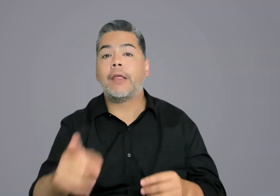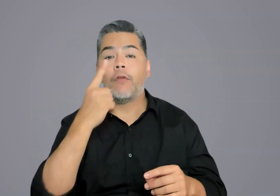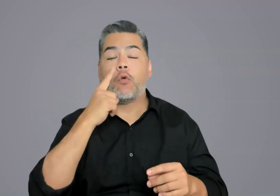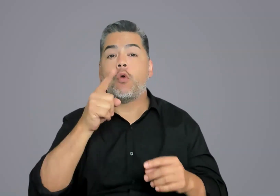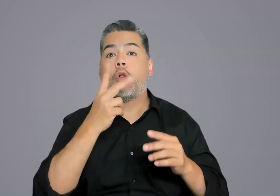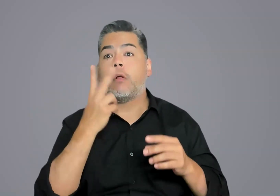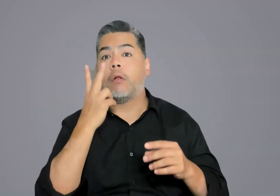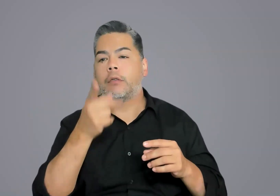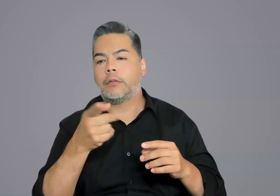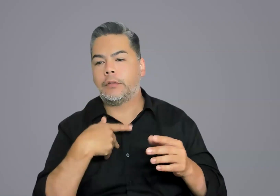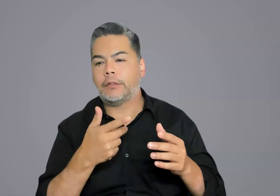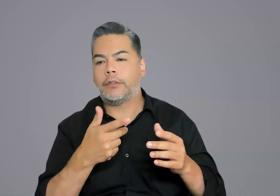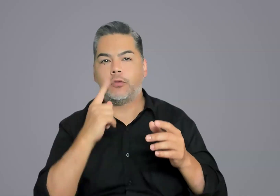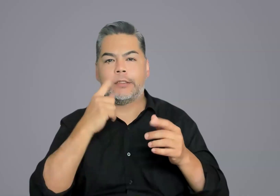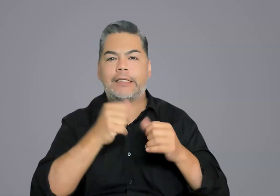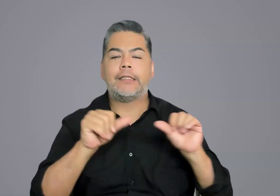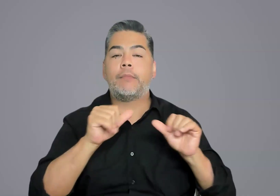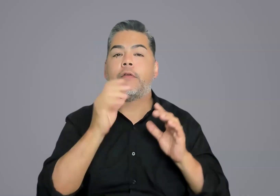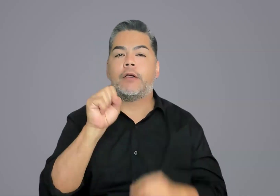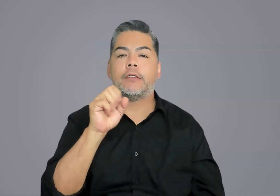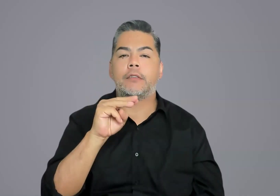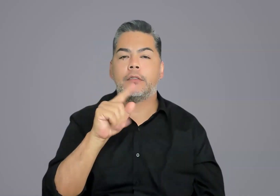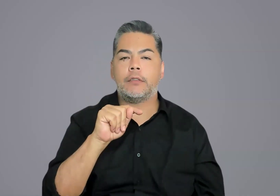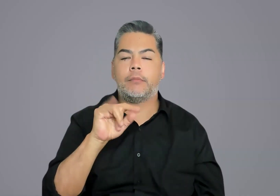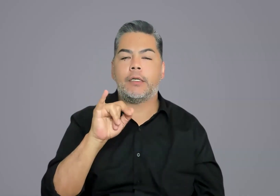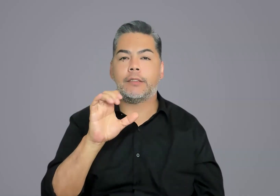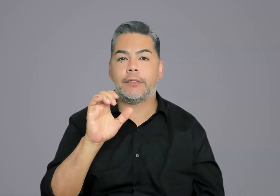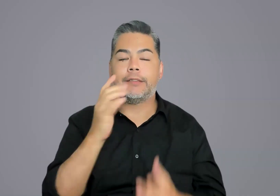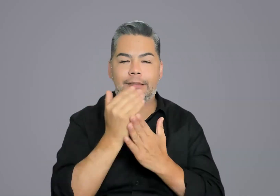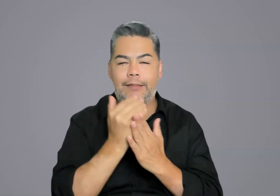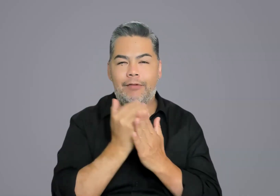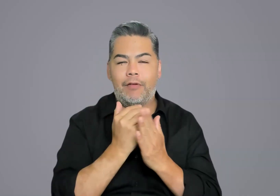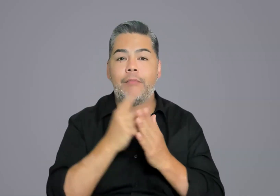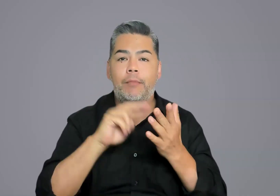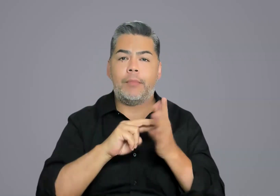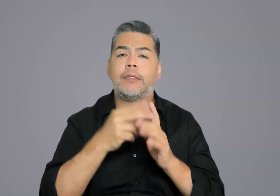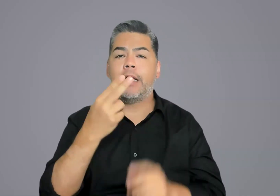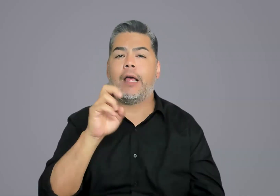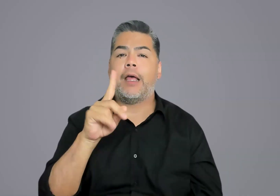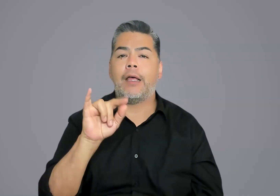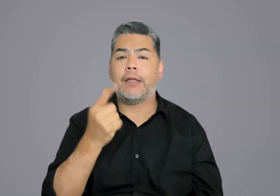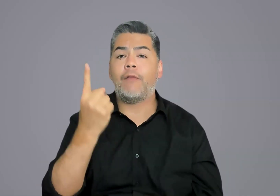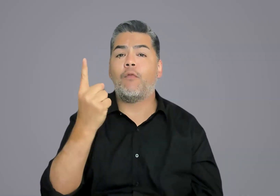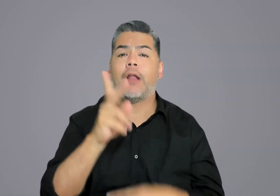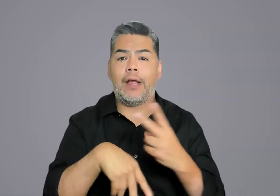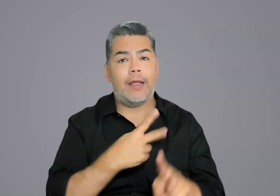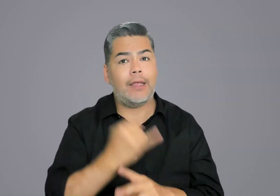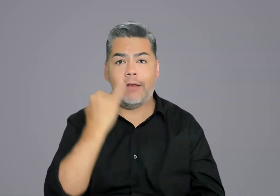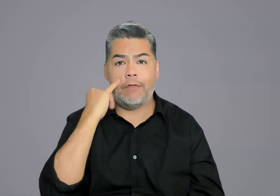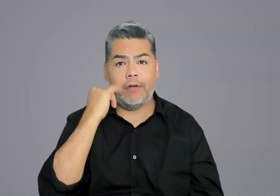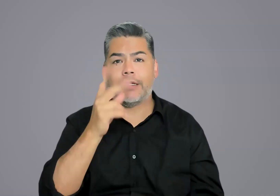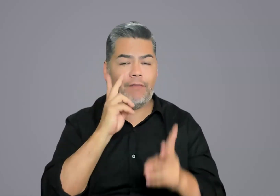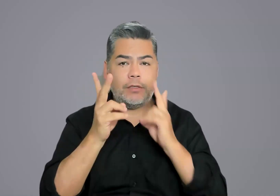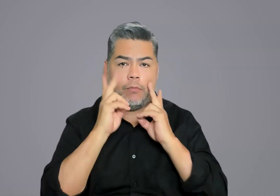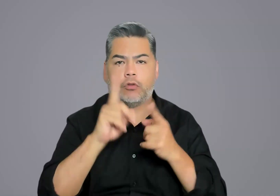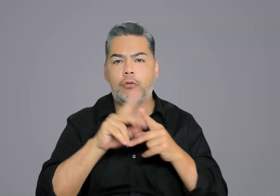basically anytime you have a semantic sectioning element, it needs a heading of some kind, even if it's not visible to sighted users.